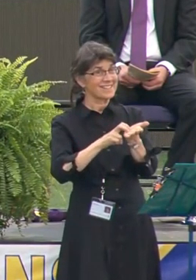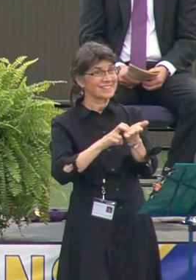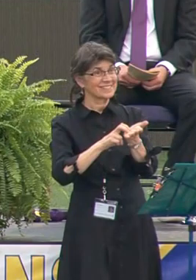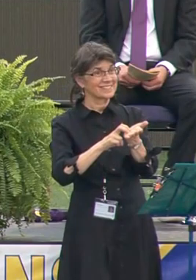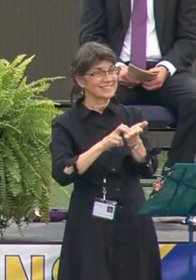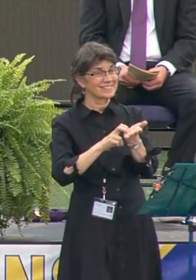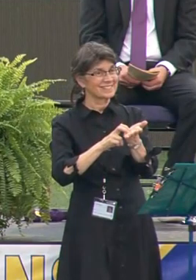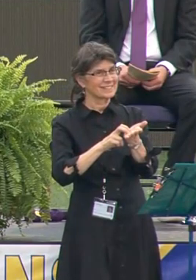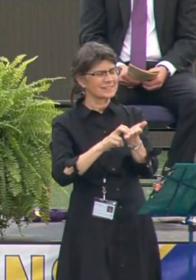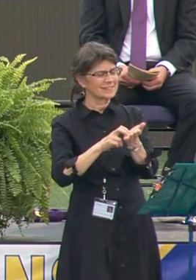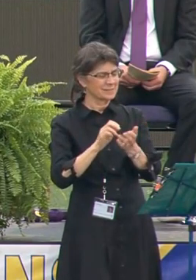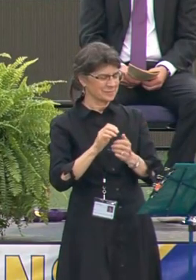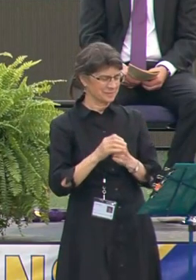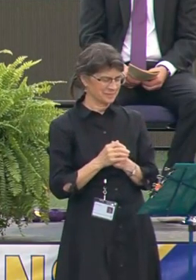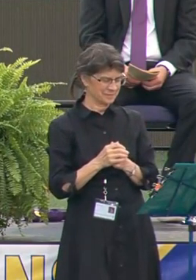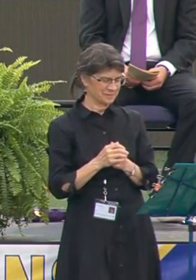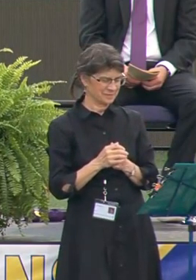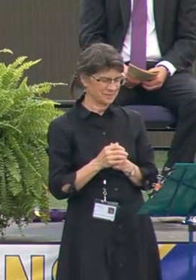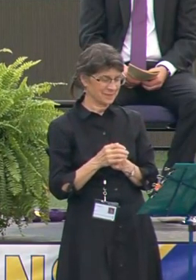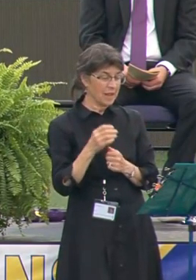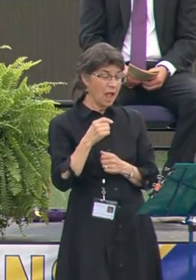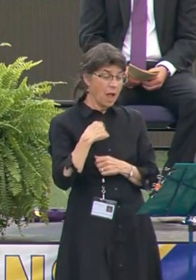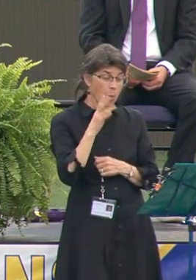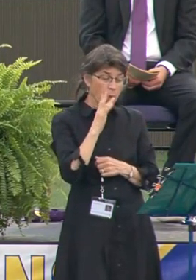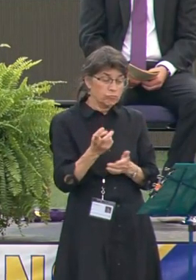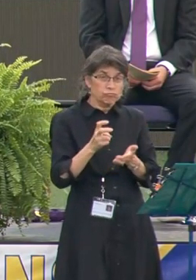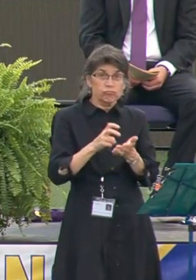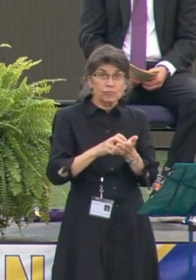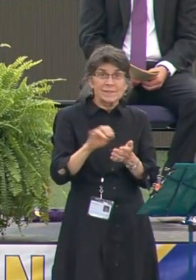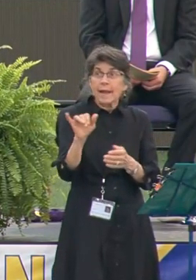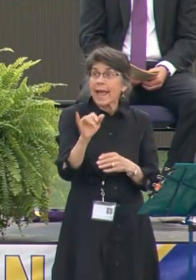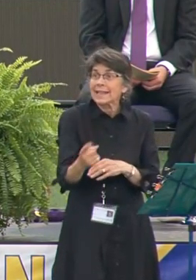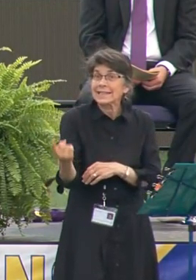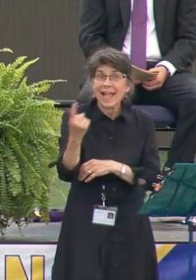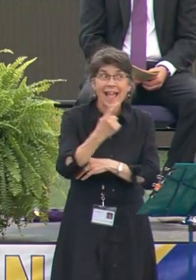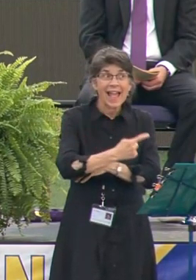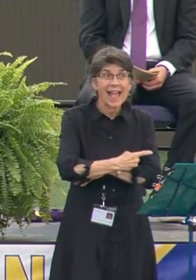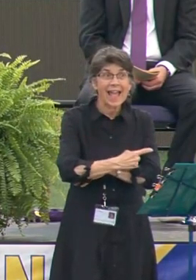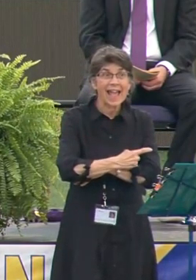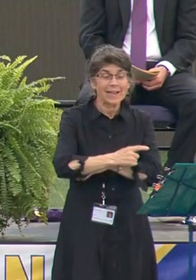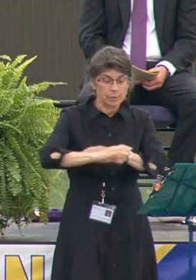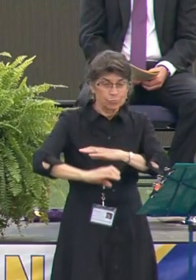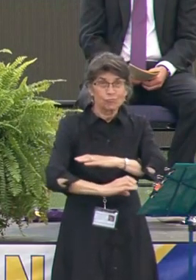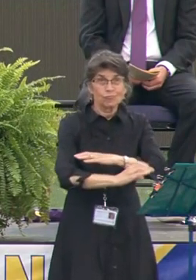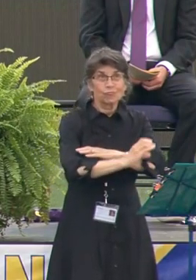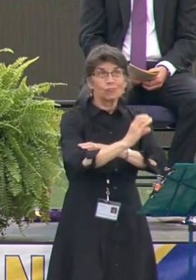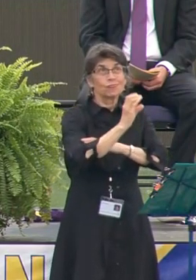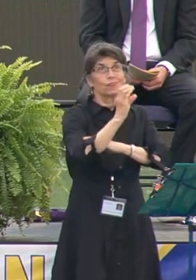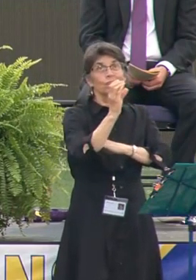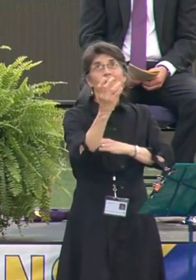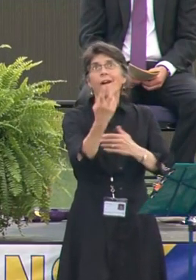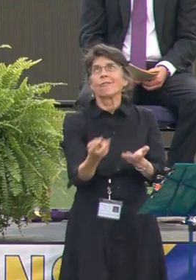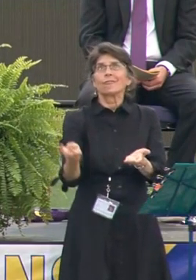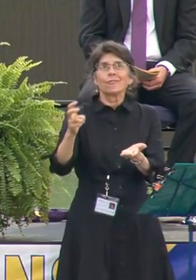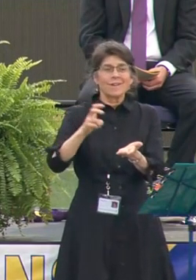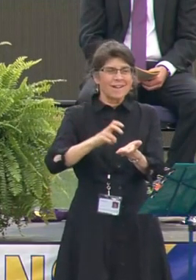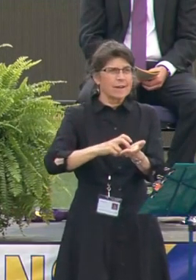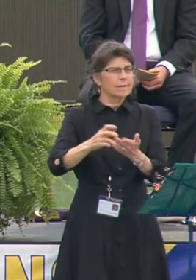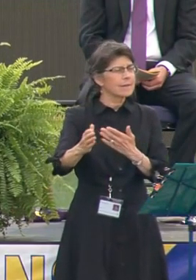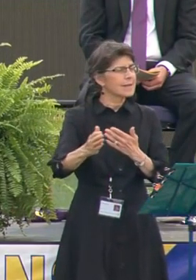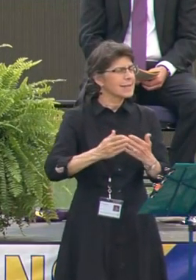rise. And I'll rise up, highlight the day, I'll rise up. In spite of